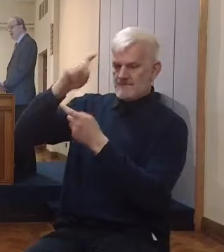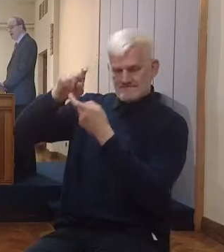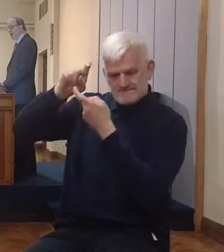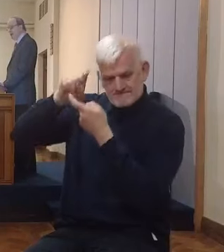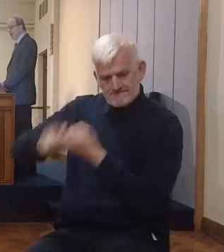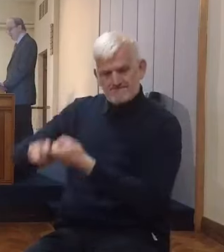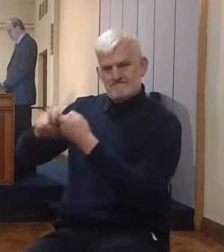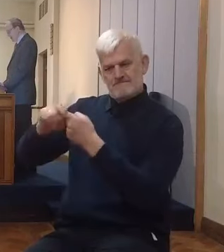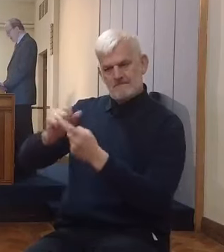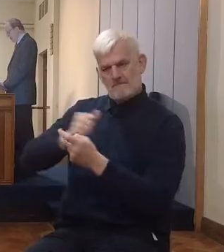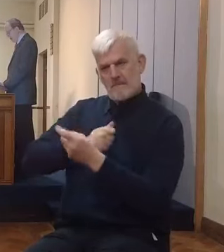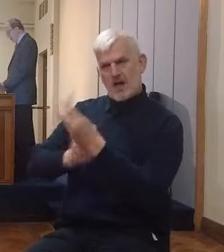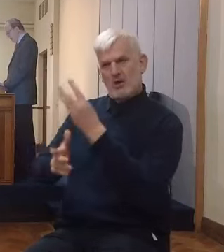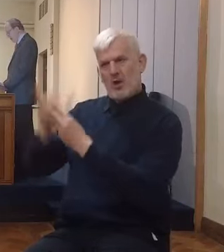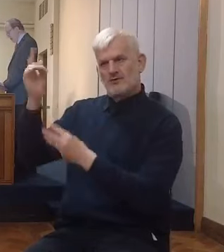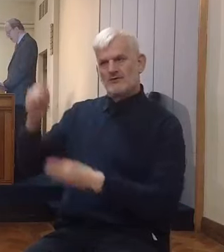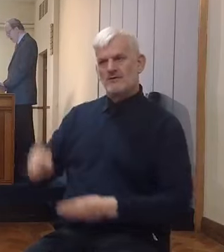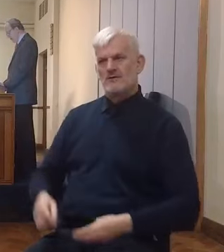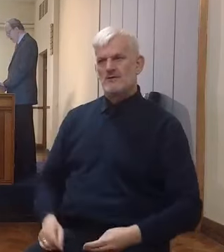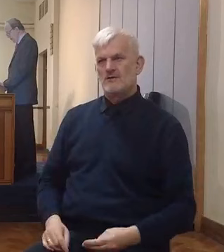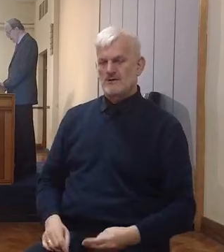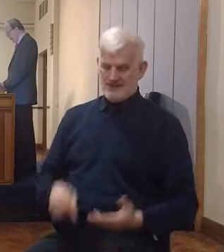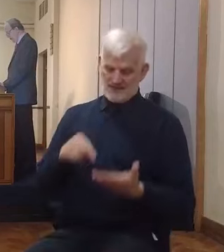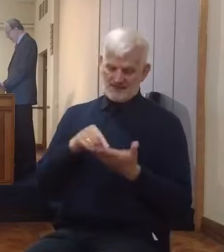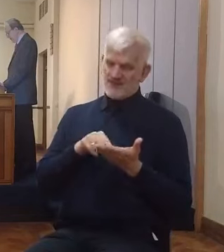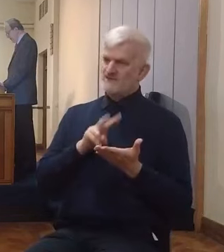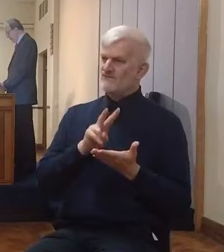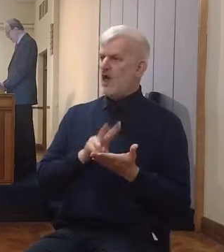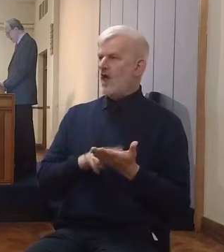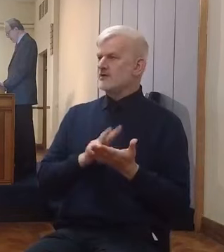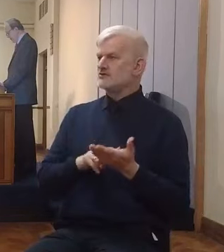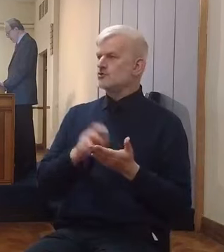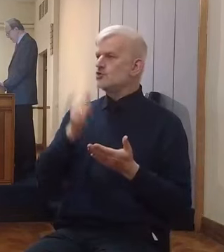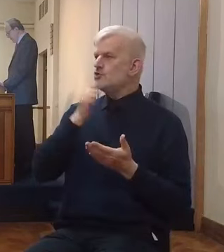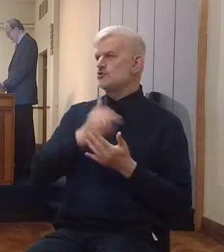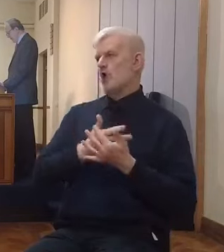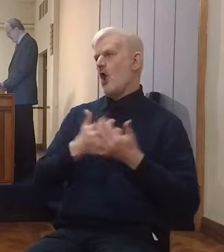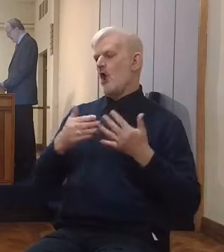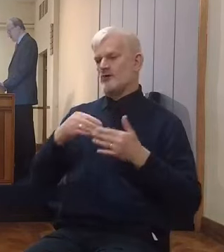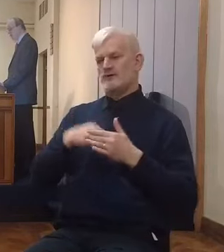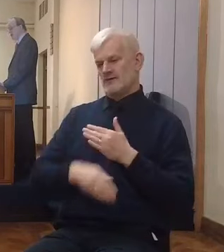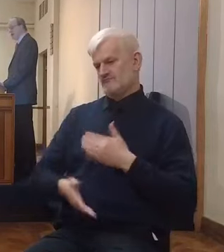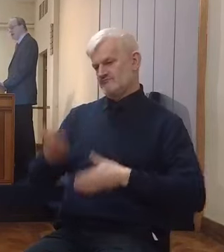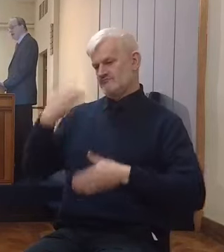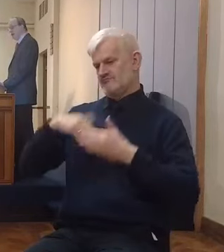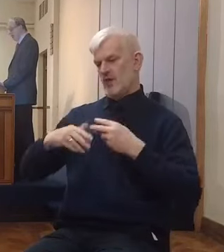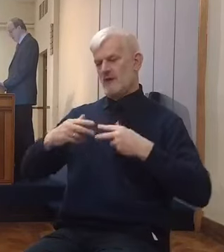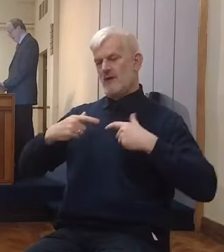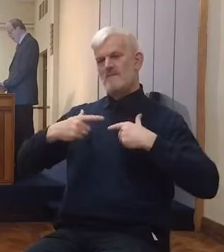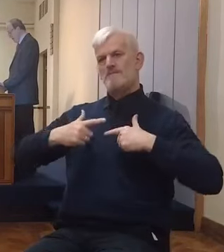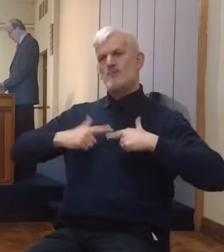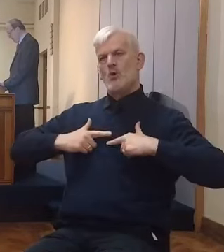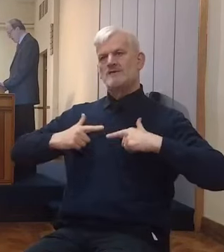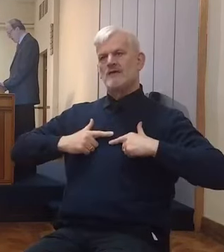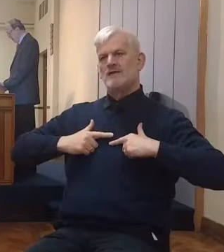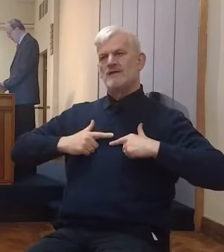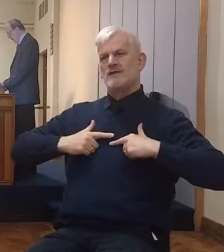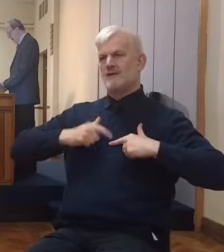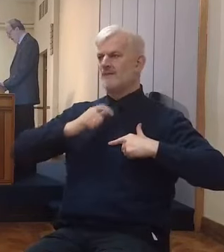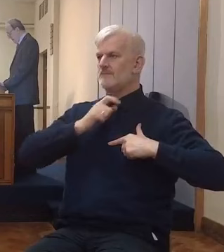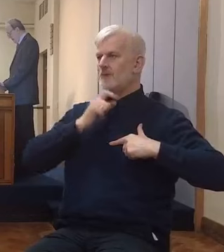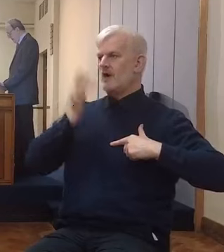God. What a theme this used to be for Puritan sermons, the text of many great